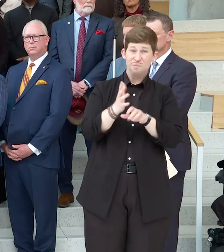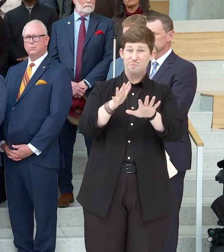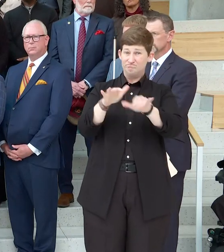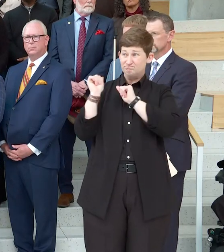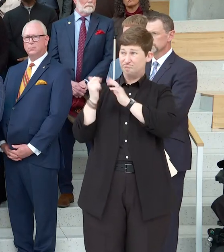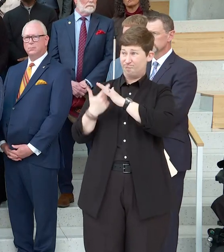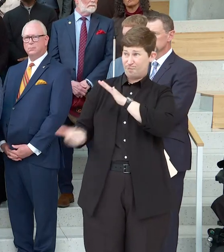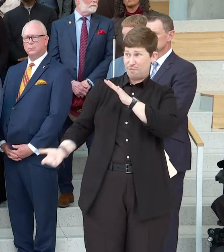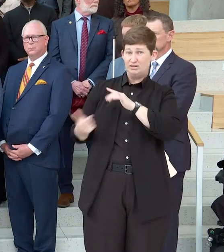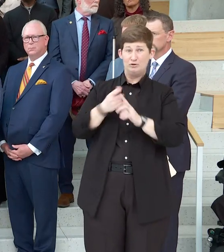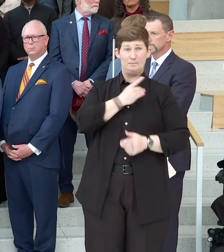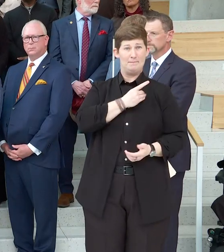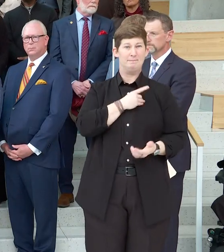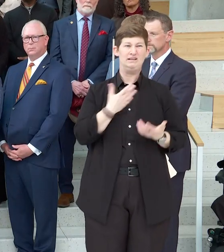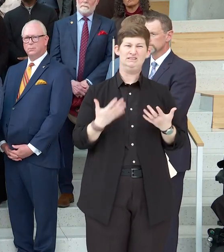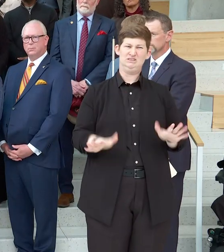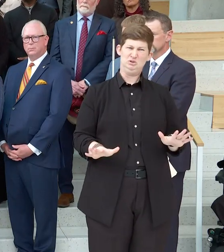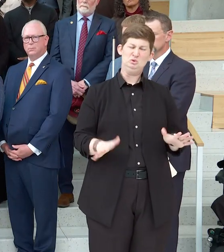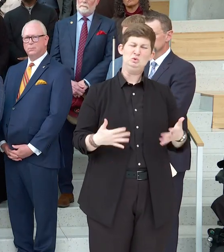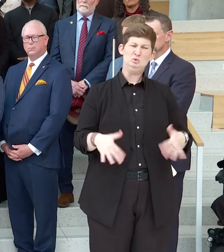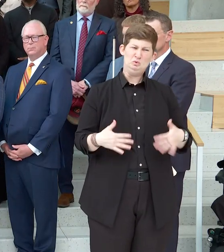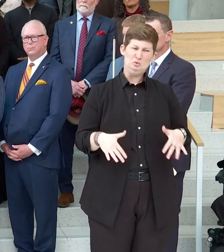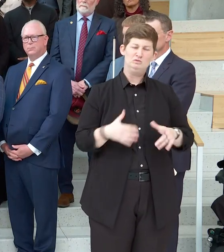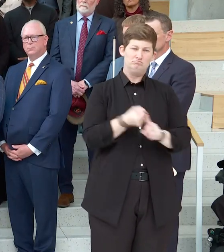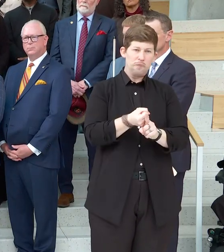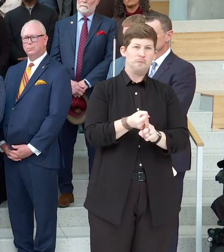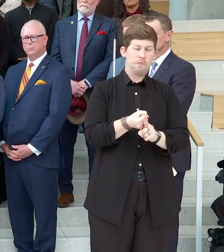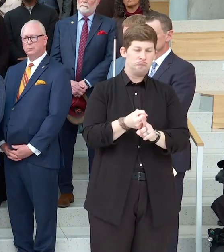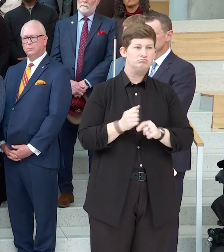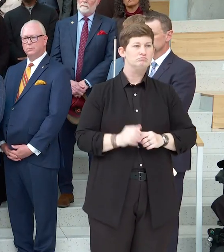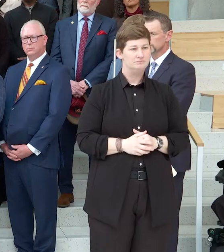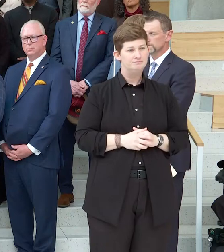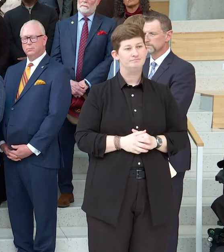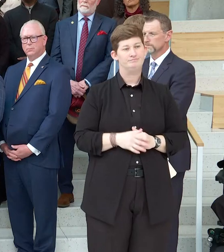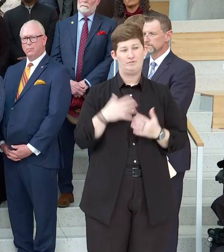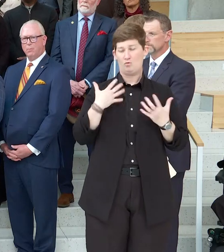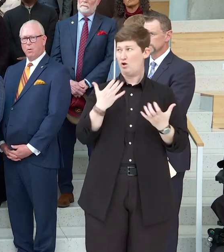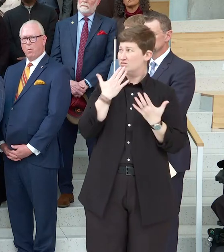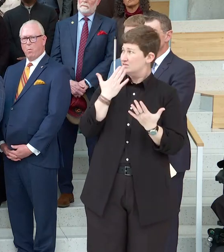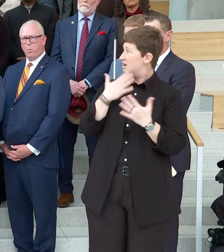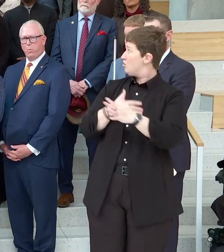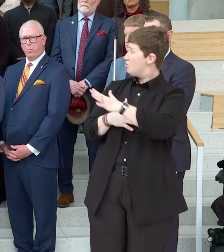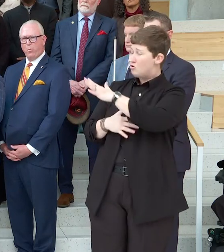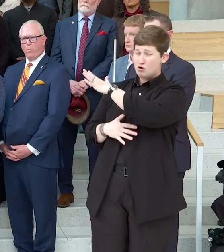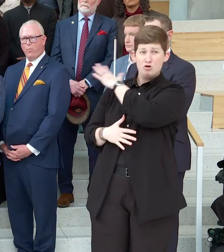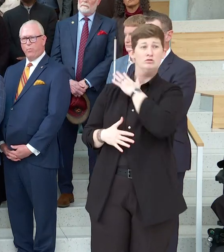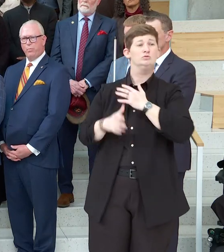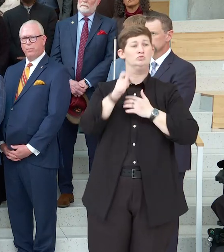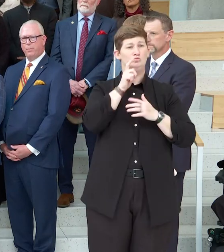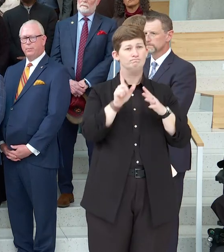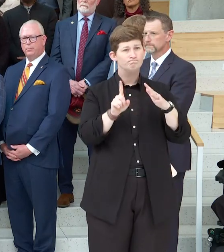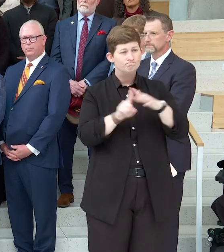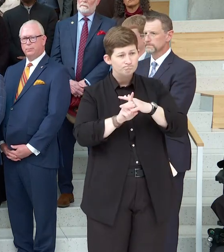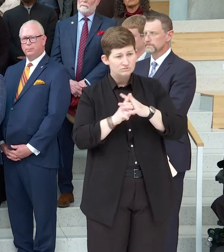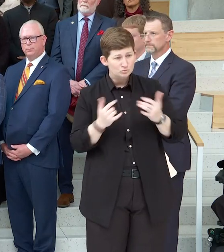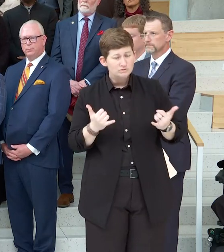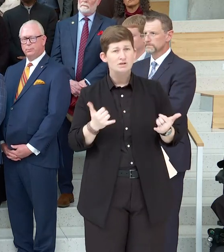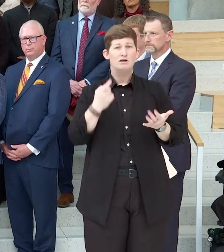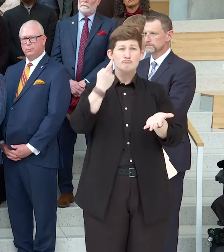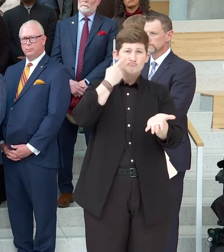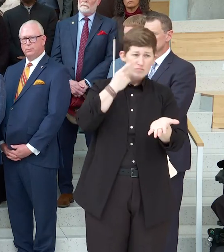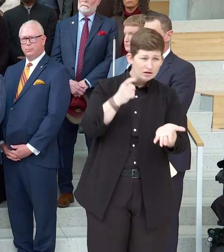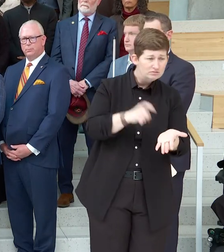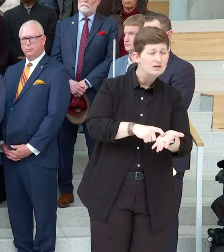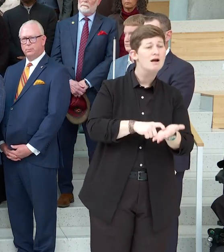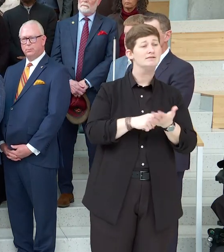of our city. And so I want to thank all of the people that are with us here today. I want to thank all of the people that recognize that when we do